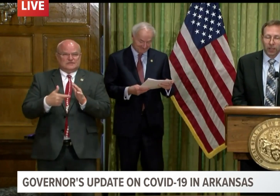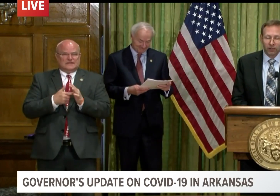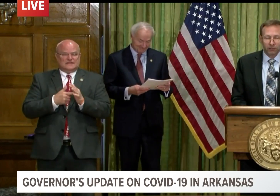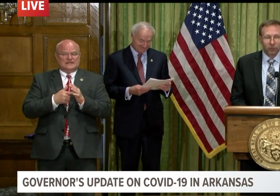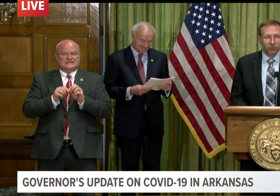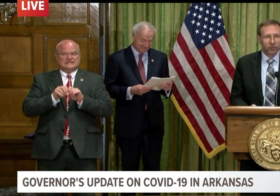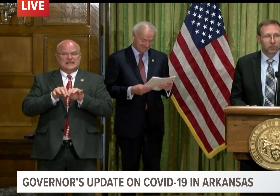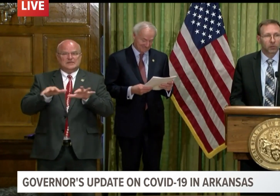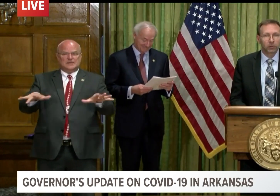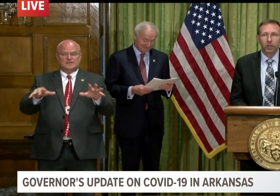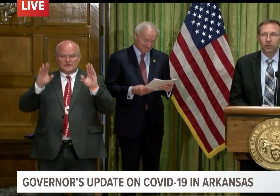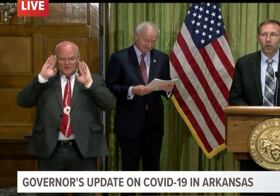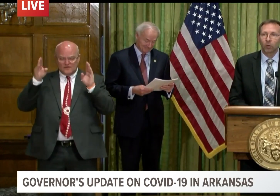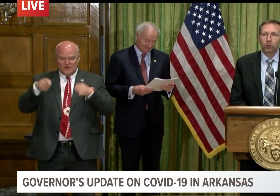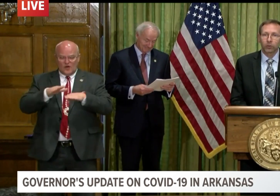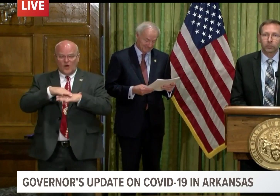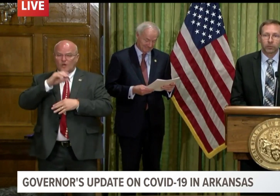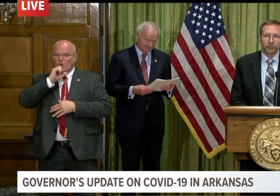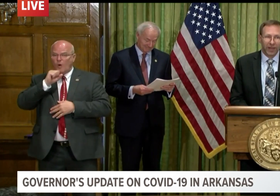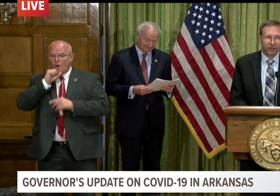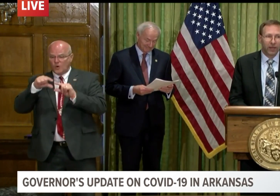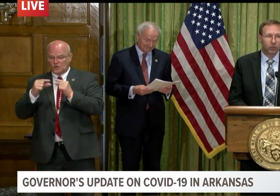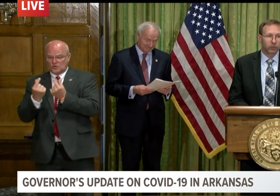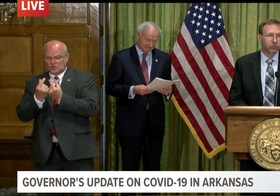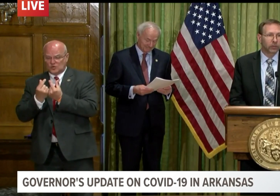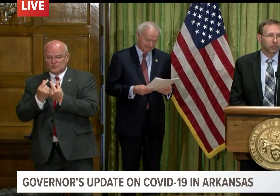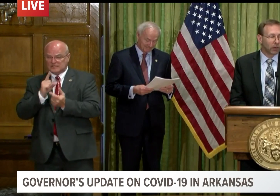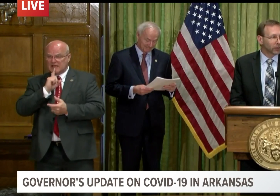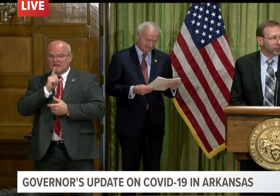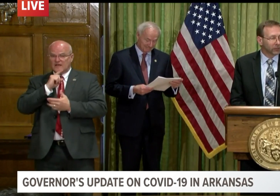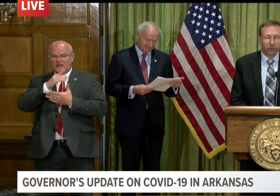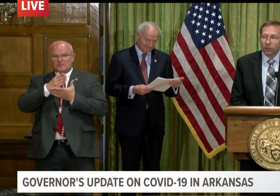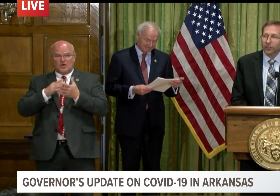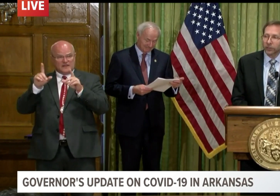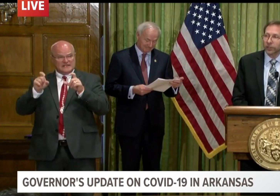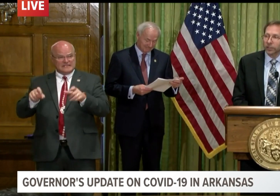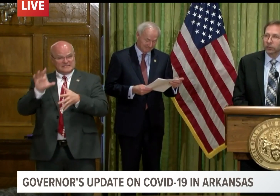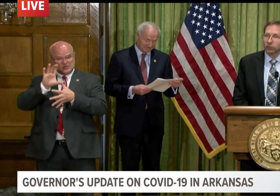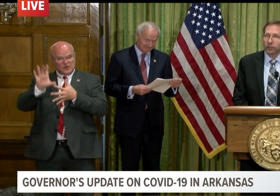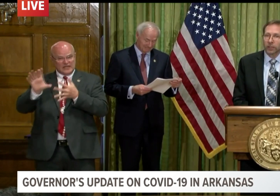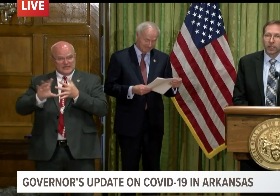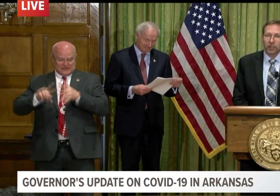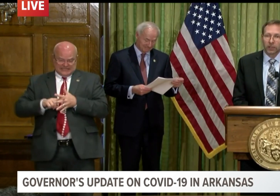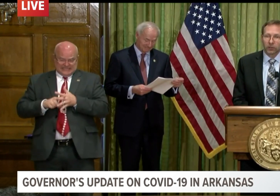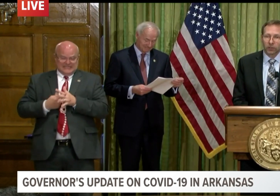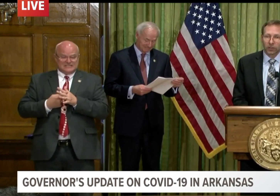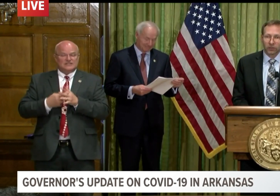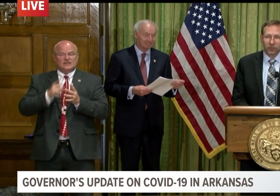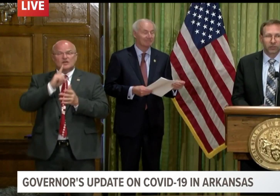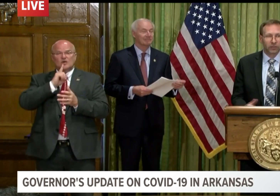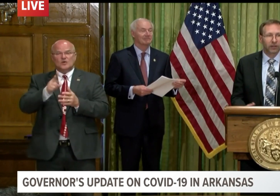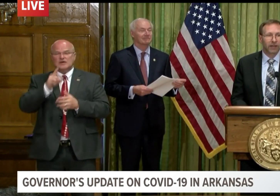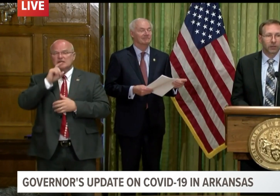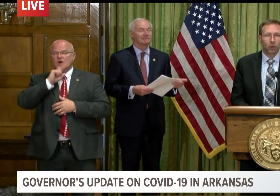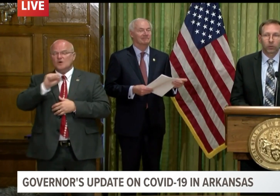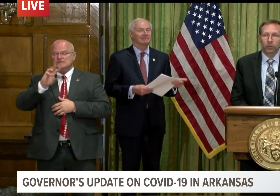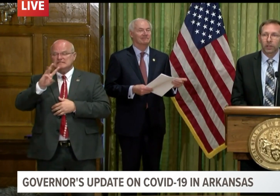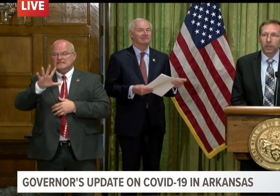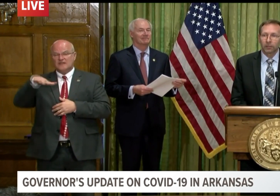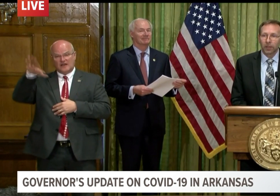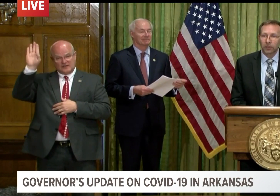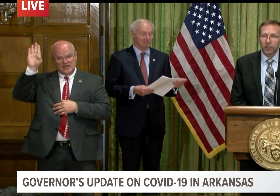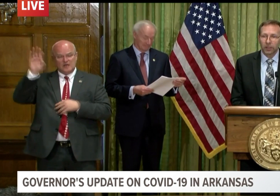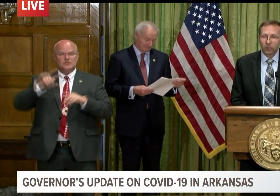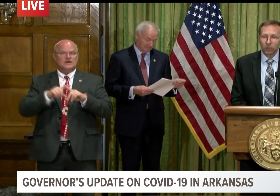epidemic, focusing mostly on the older groups. In fact, that was part of the testing criteria initially, is 65 and